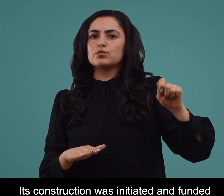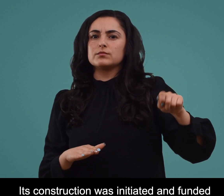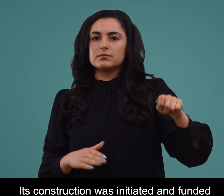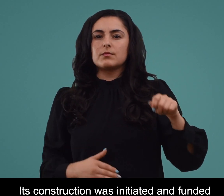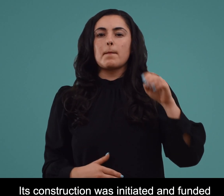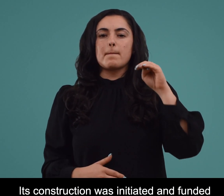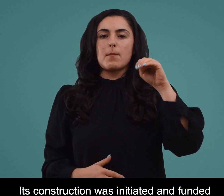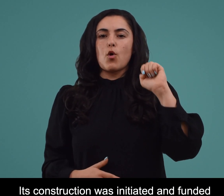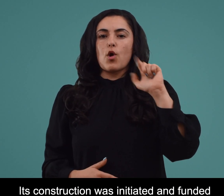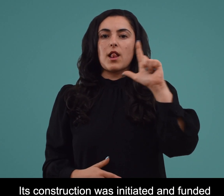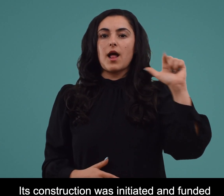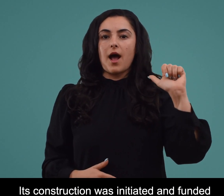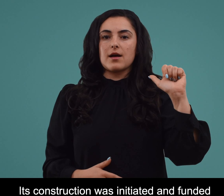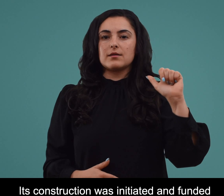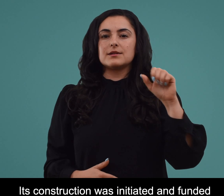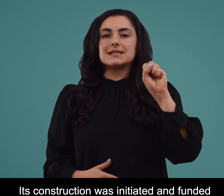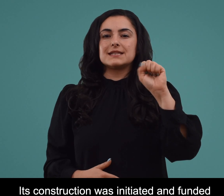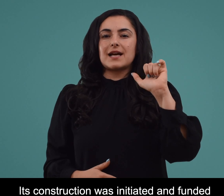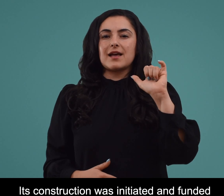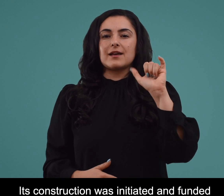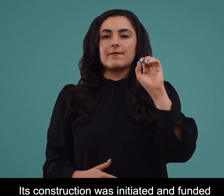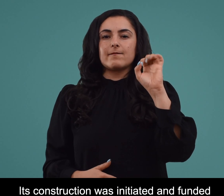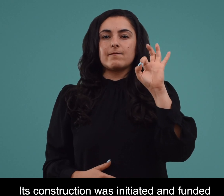his deceased wife.